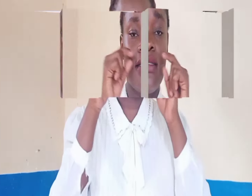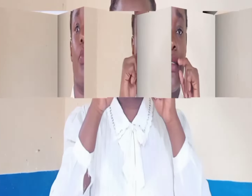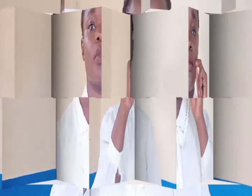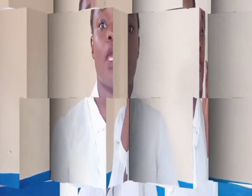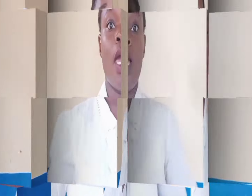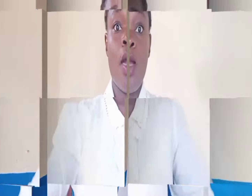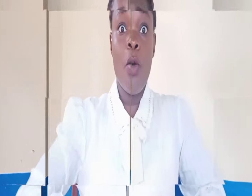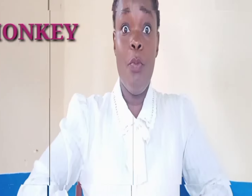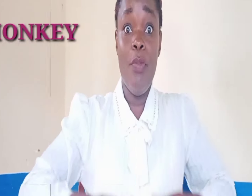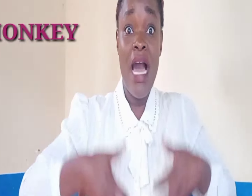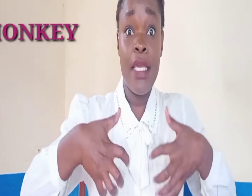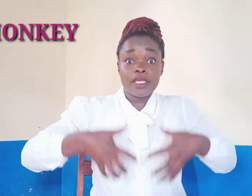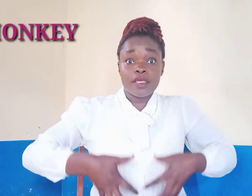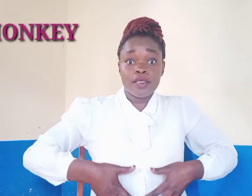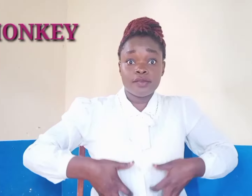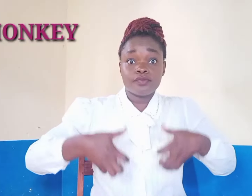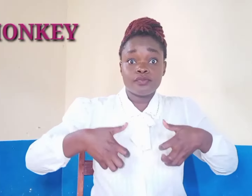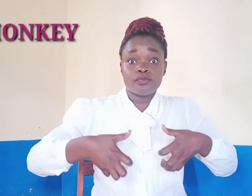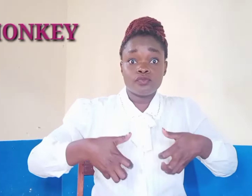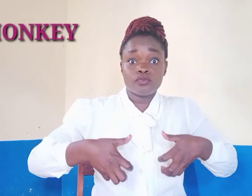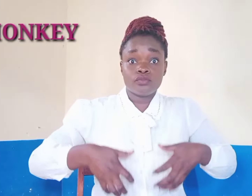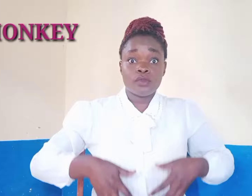Cat, monkey,